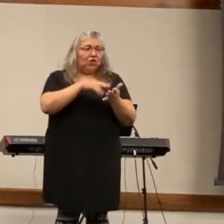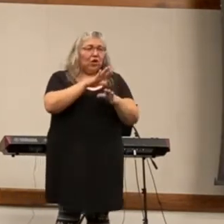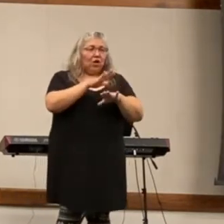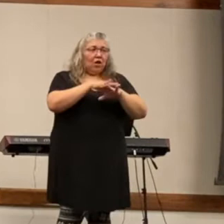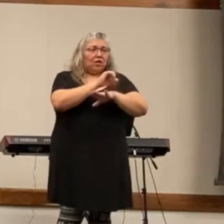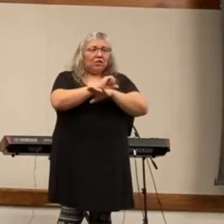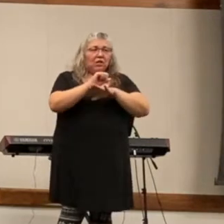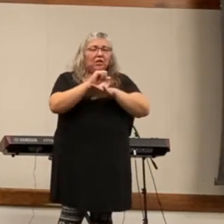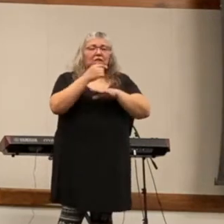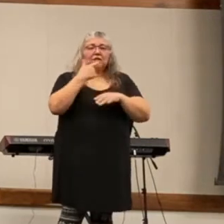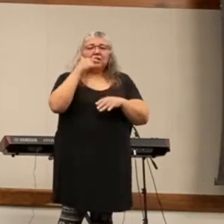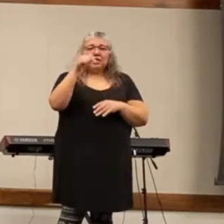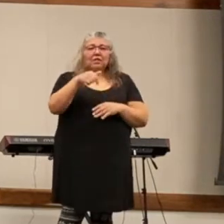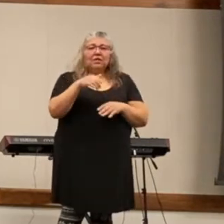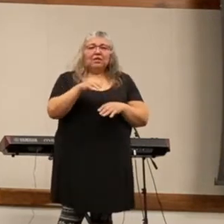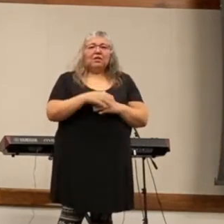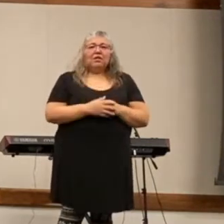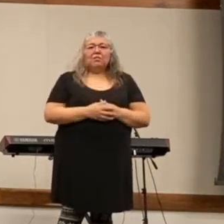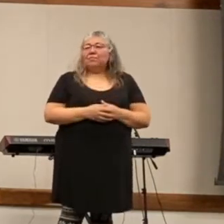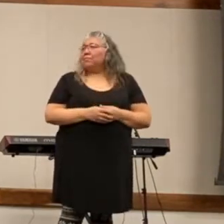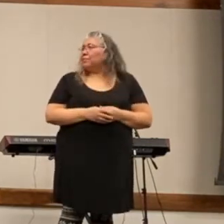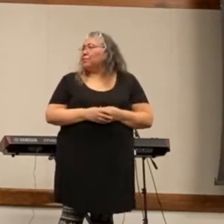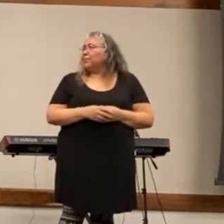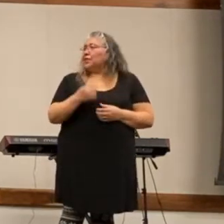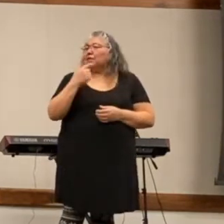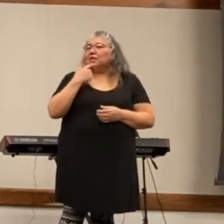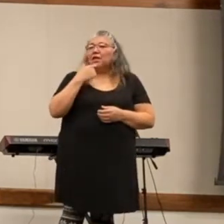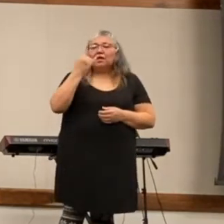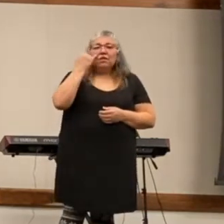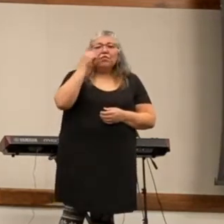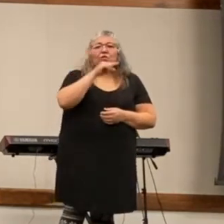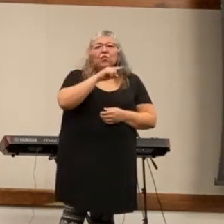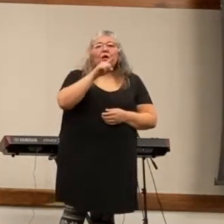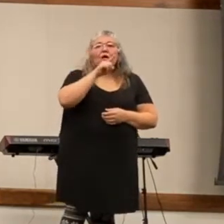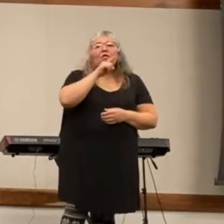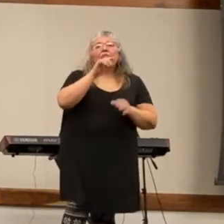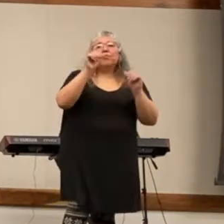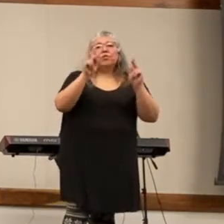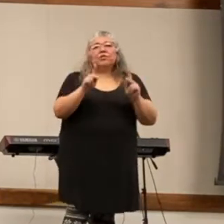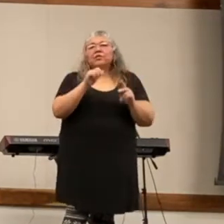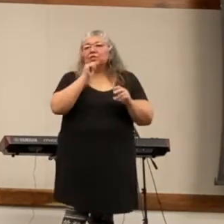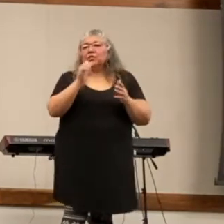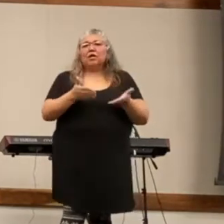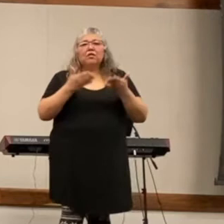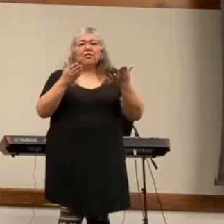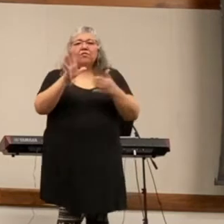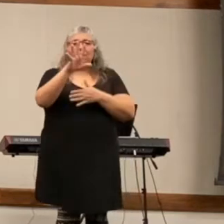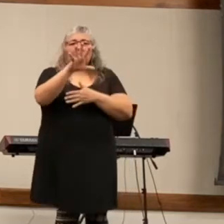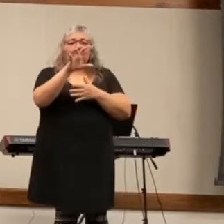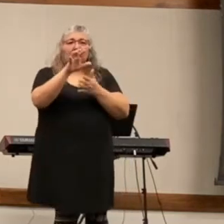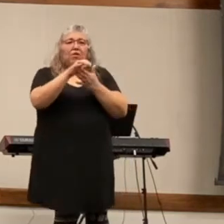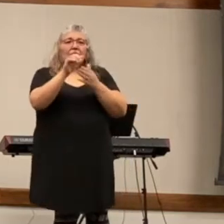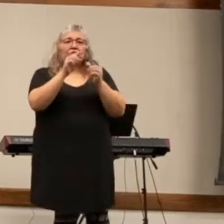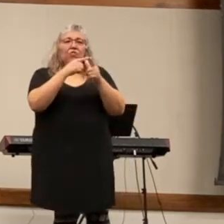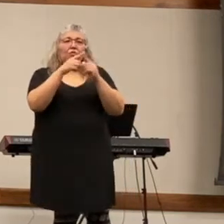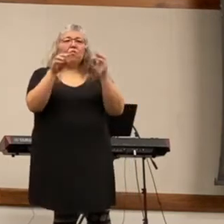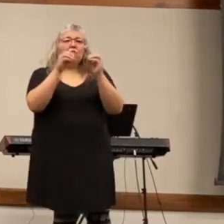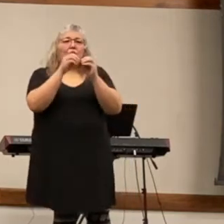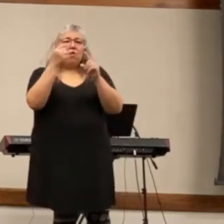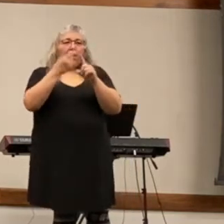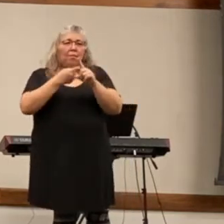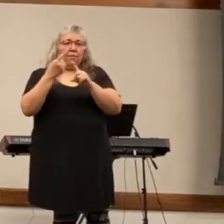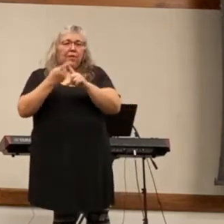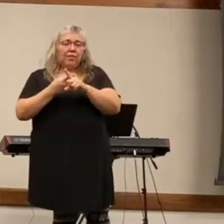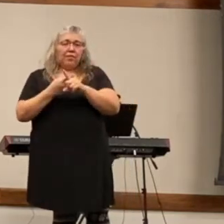out loud during a sermon. He says, if you are a person who does not tithe $500 or more a